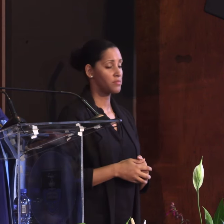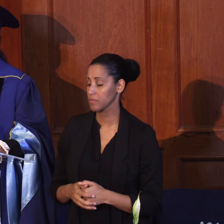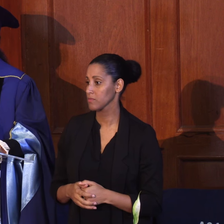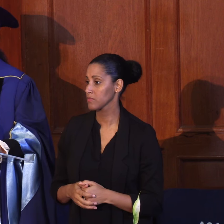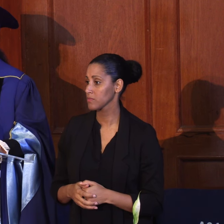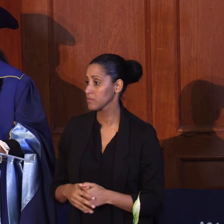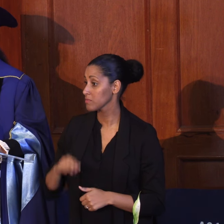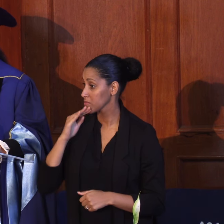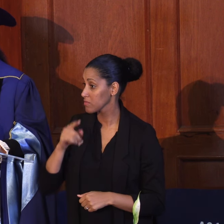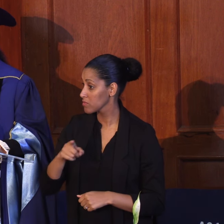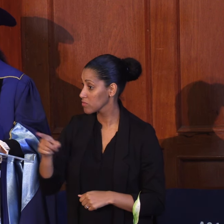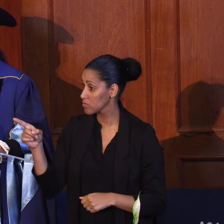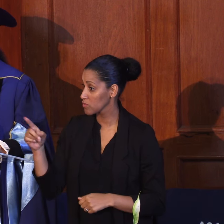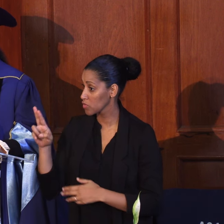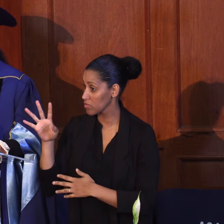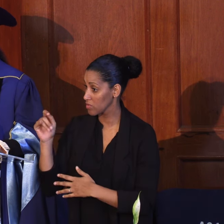You are not leaving UCT.